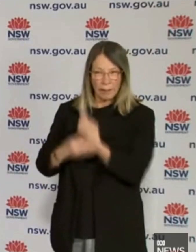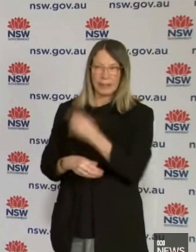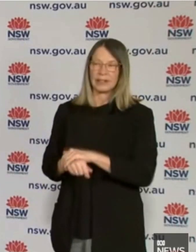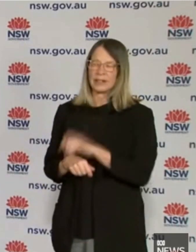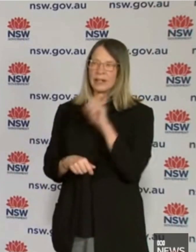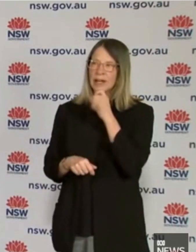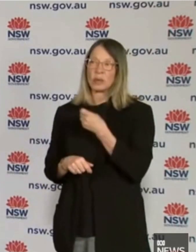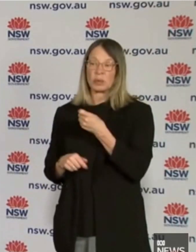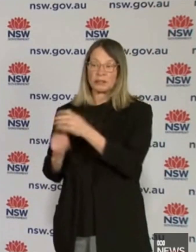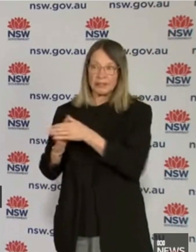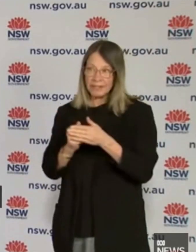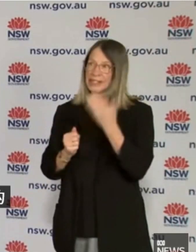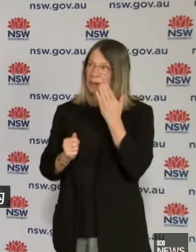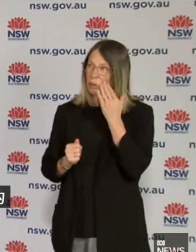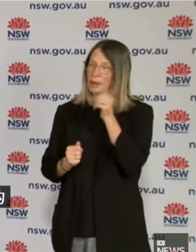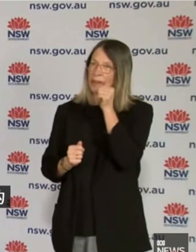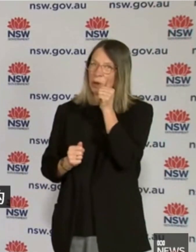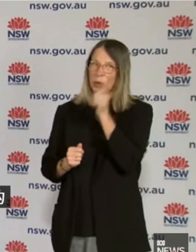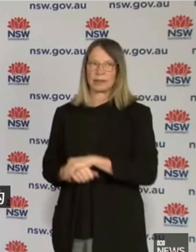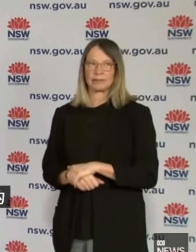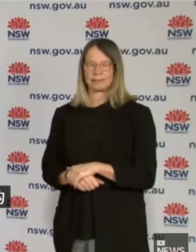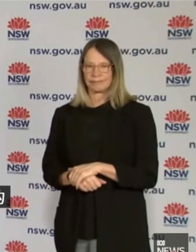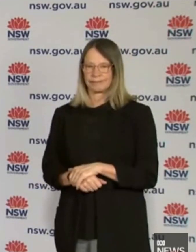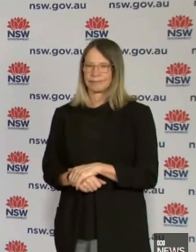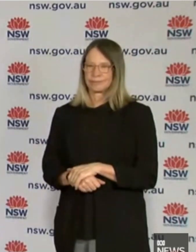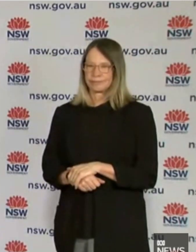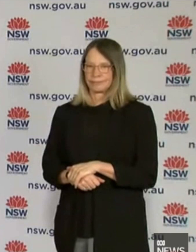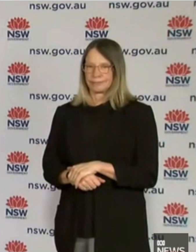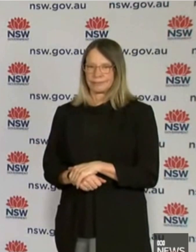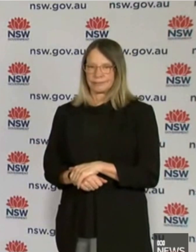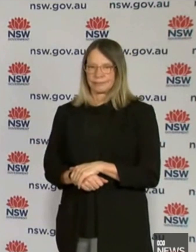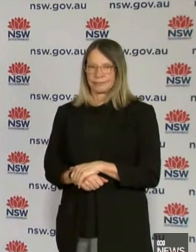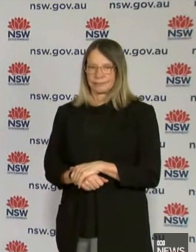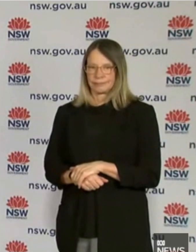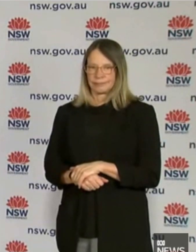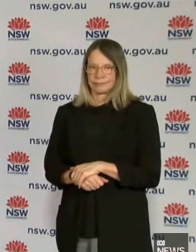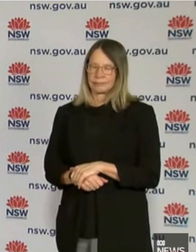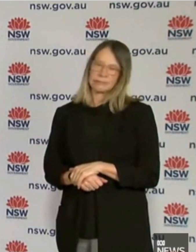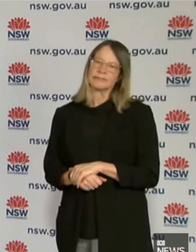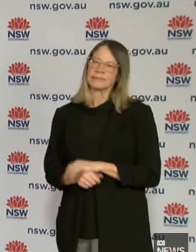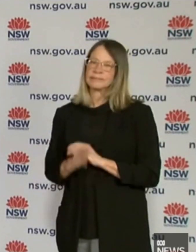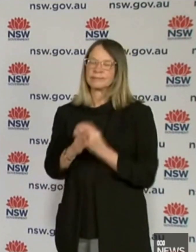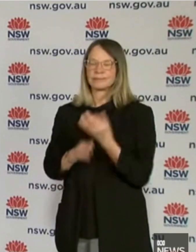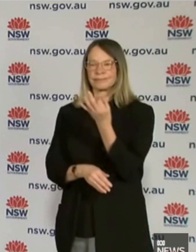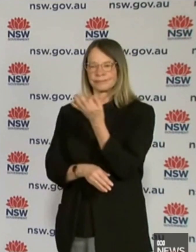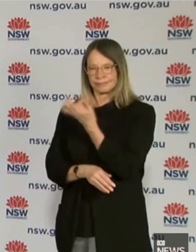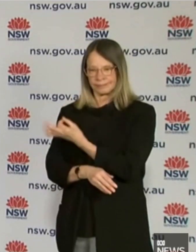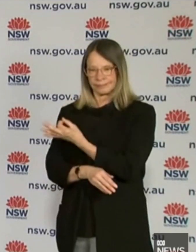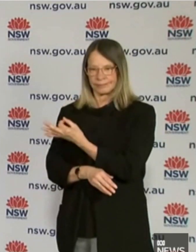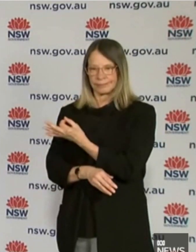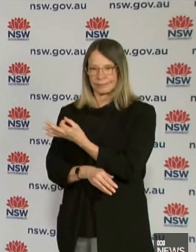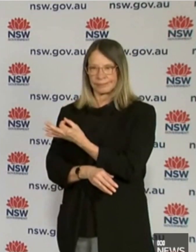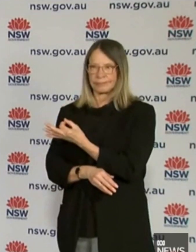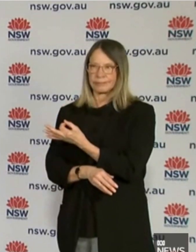Sorry. I'll come back to you, Ursula, if that's right. Yep. Did he give any indication when you spoke to him this morning about... It's a she. Sorry, apologies. about